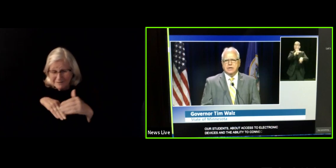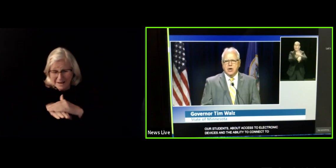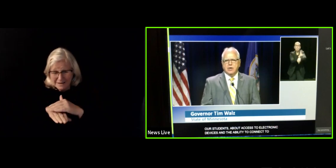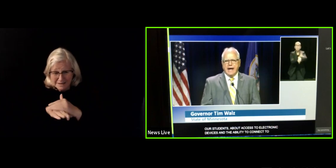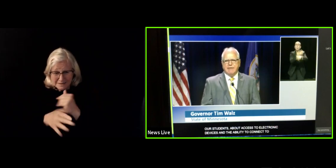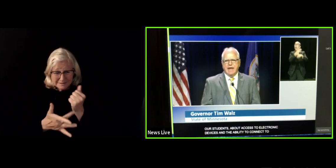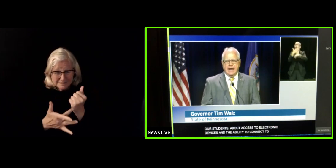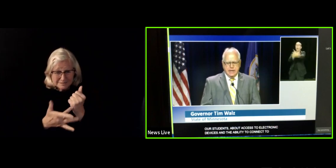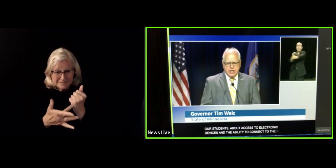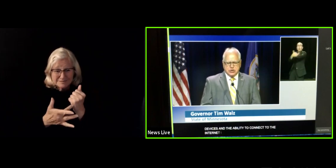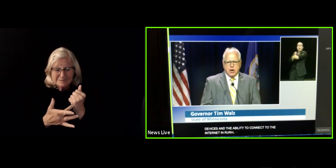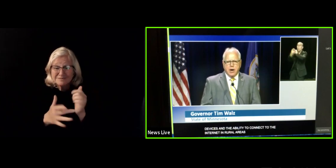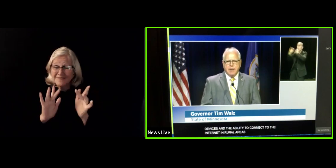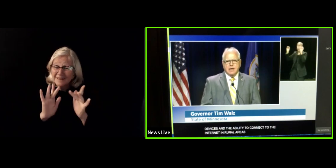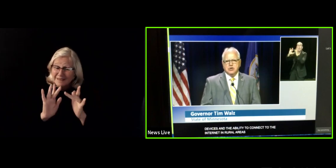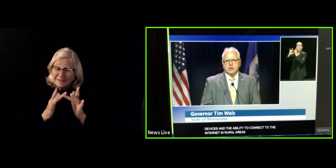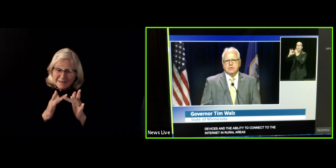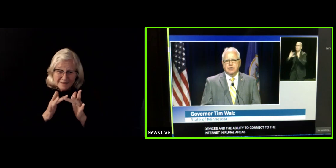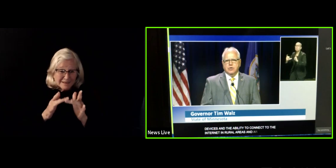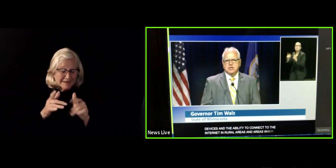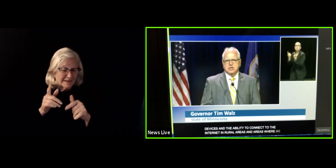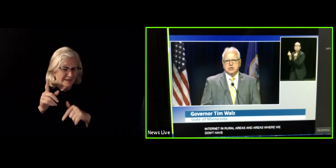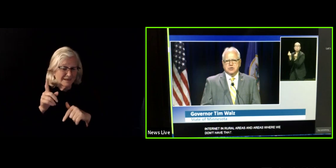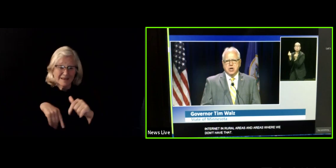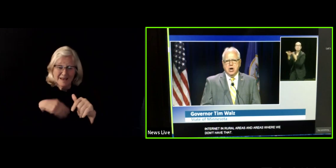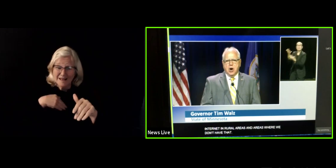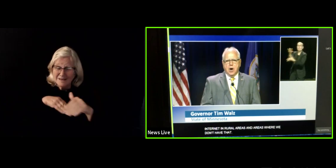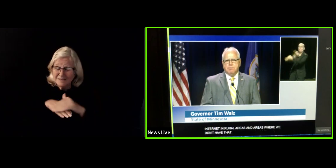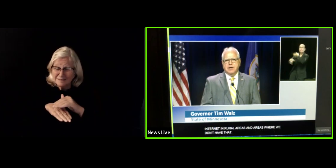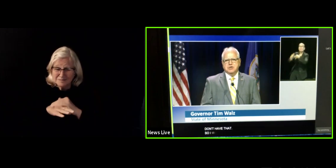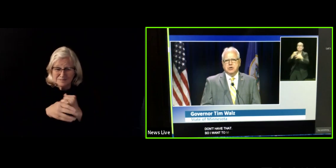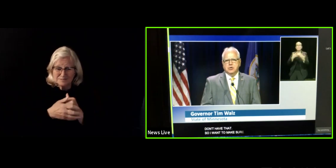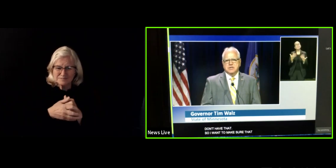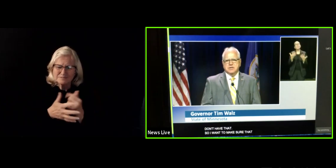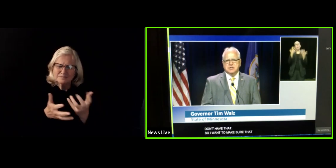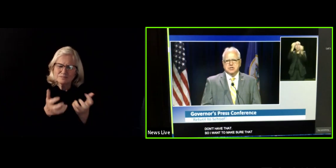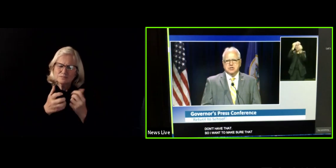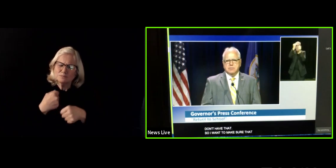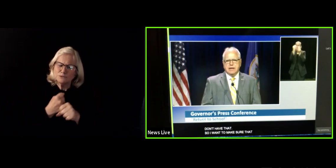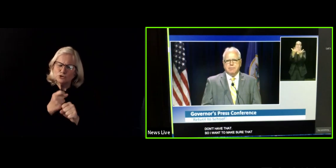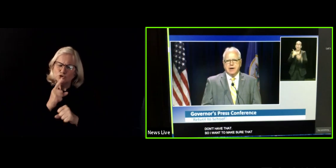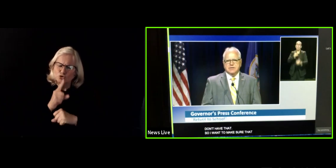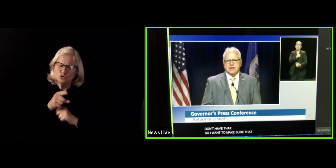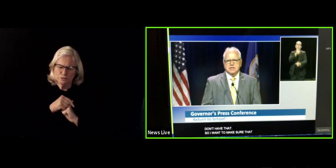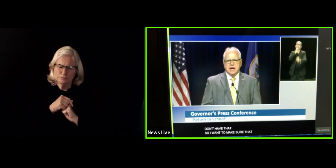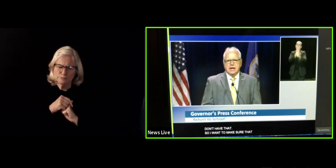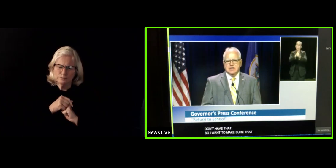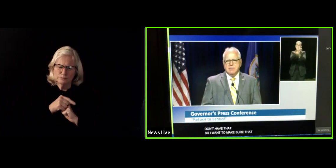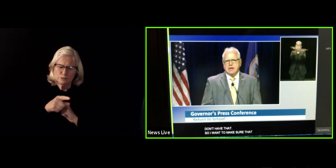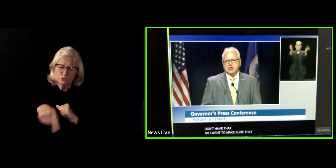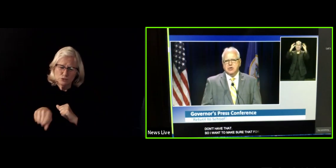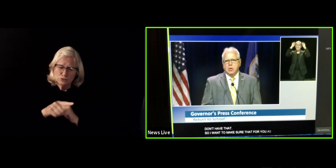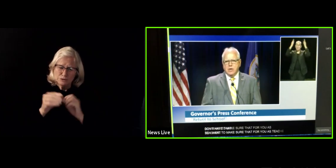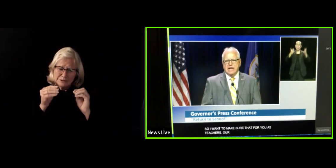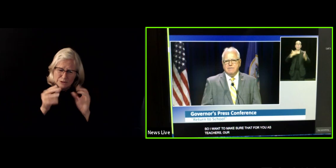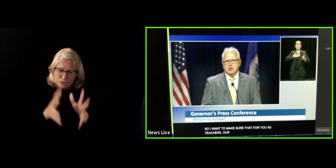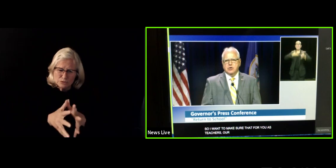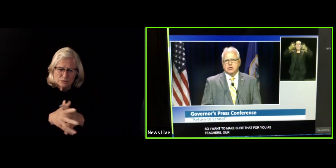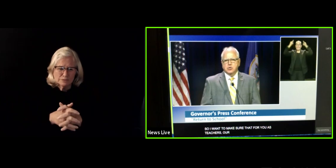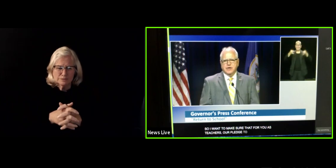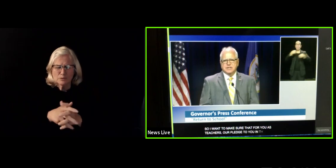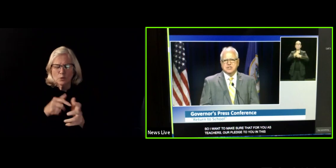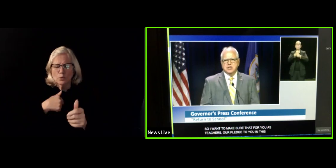we don't have that. So I want to make sure that for you as teachers, our pledge to you is in this decision-making process is to make sure that we give